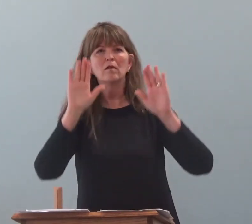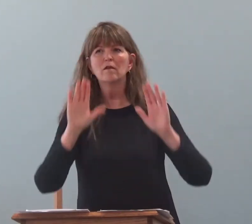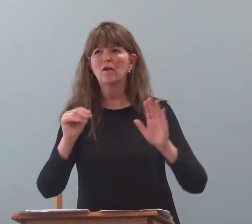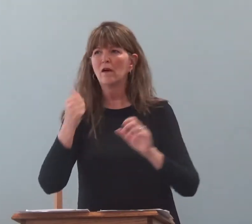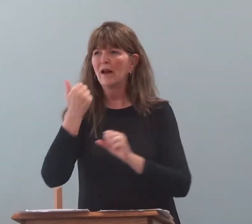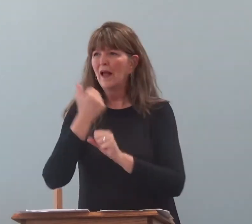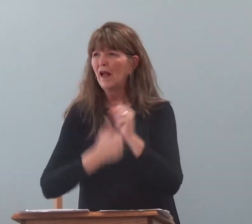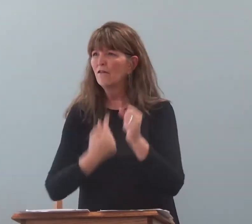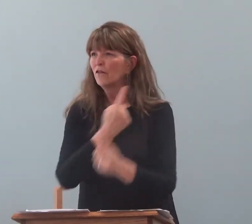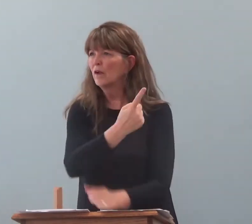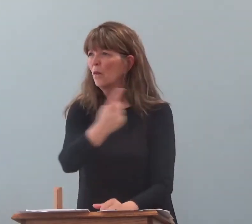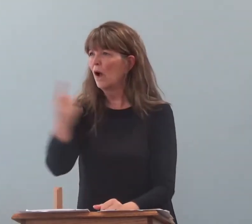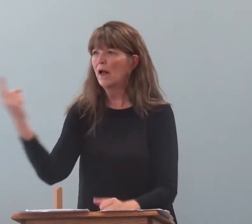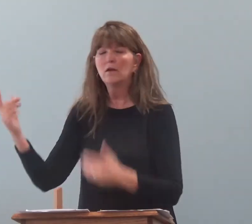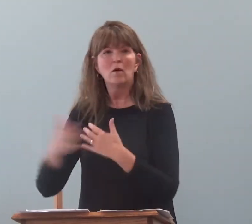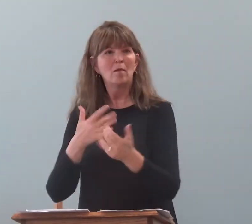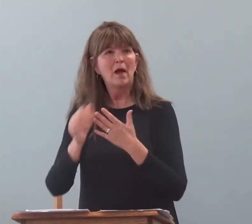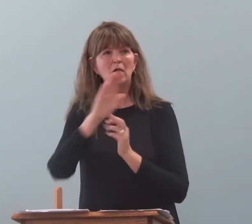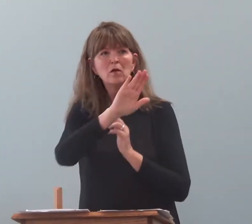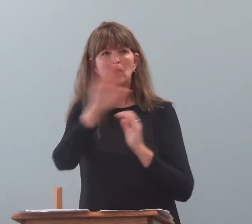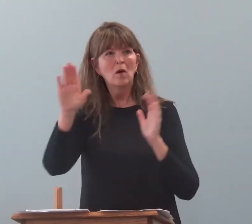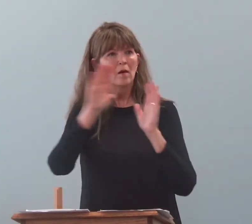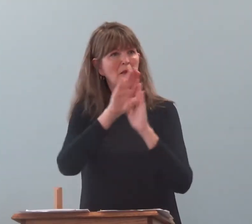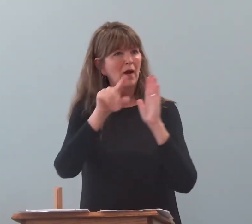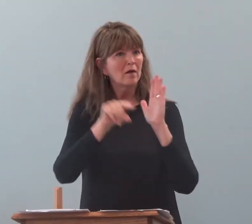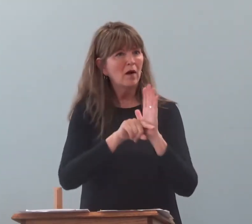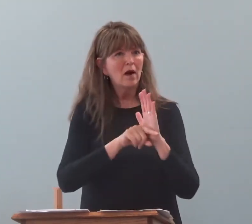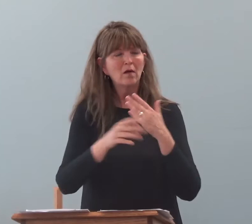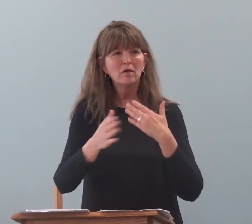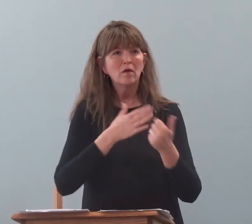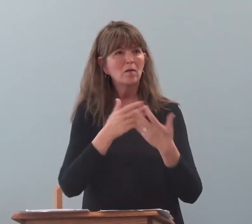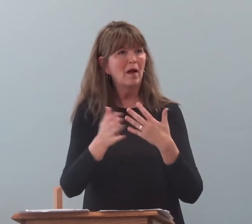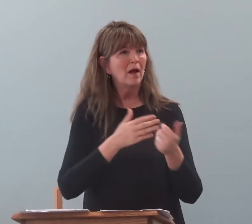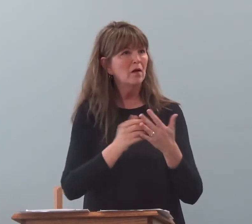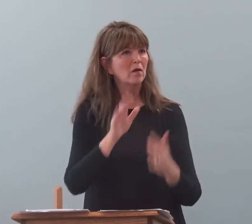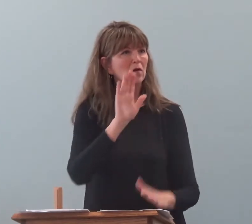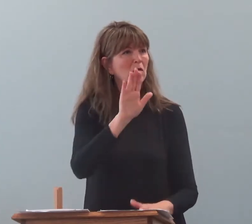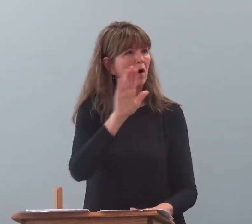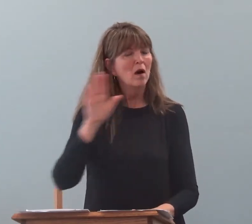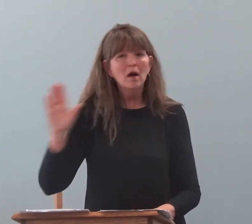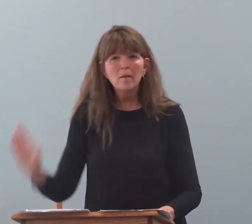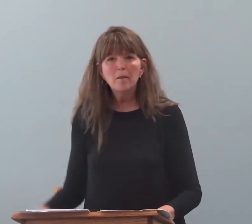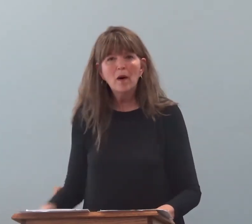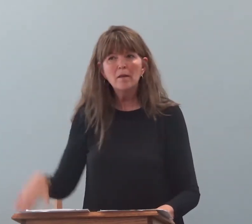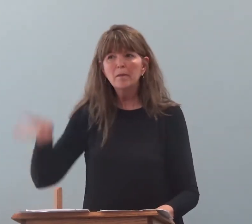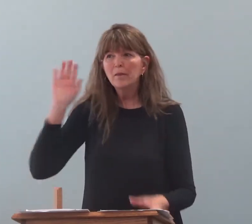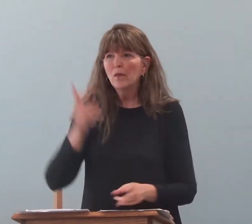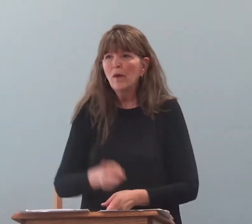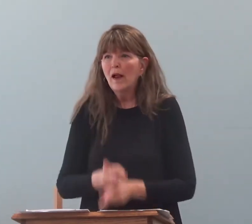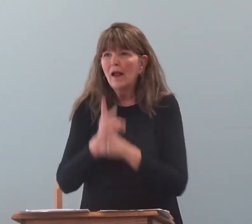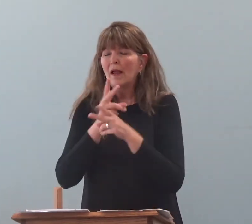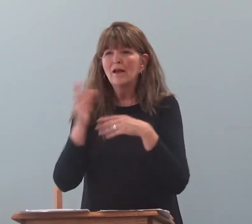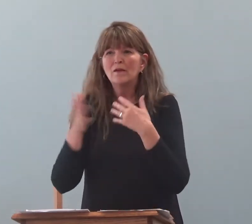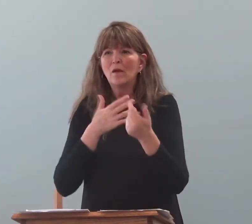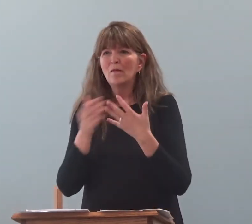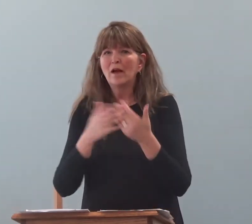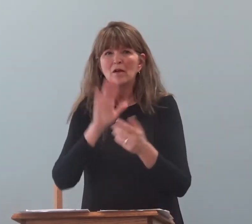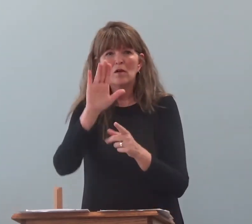is beautiful and every one of us is awesome. No matter what your background, no matter what your childhood was